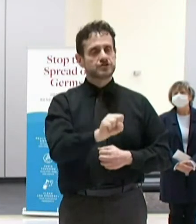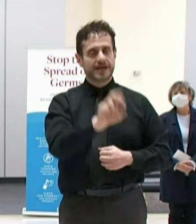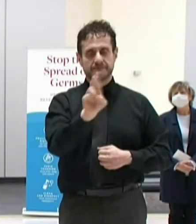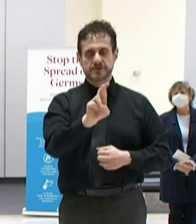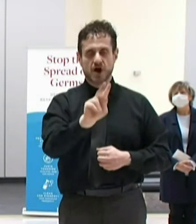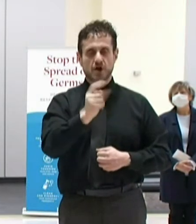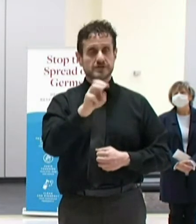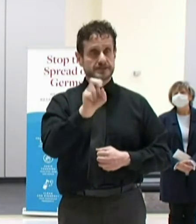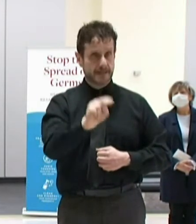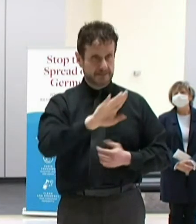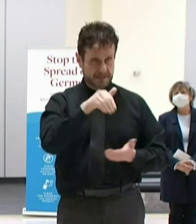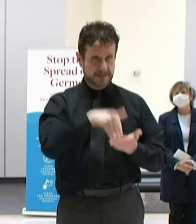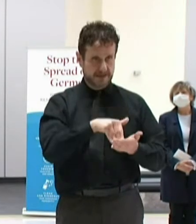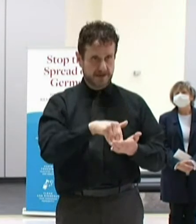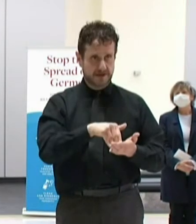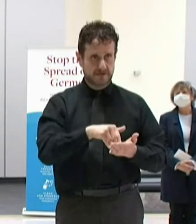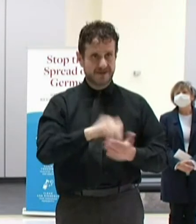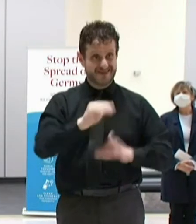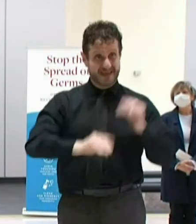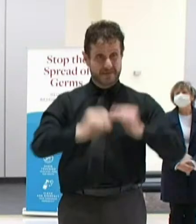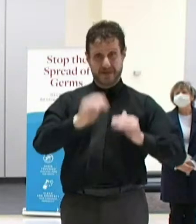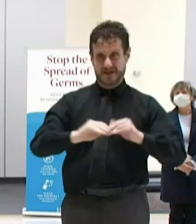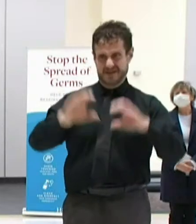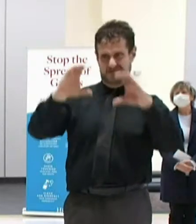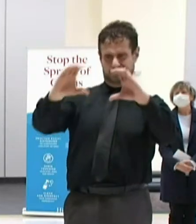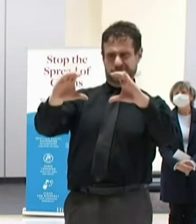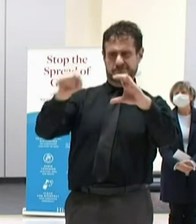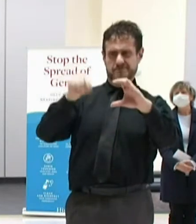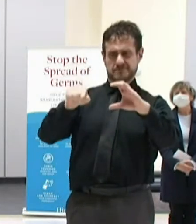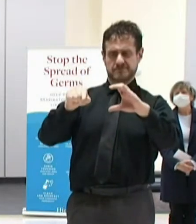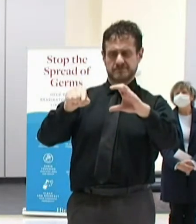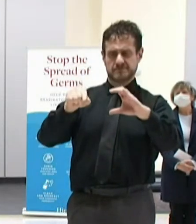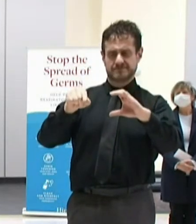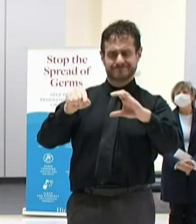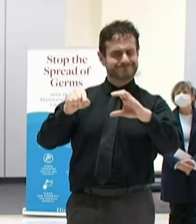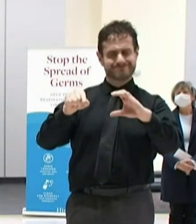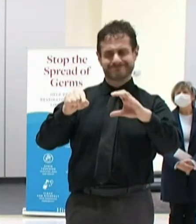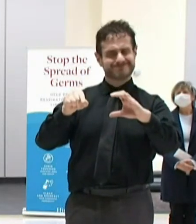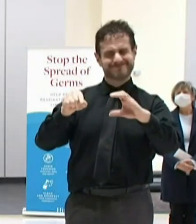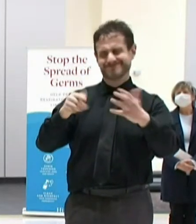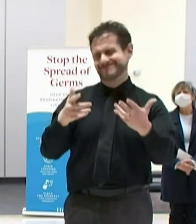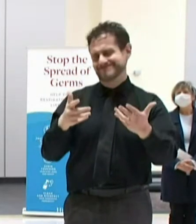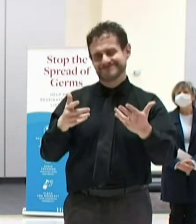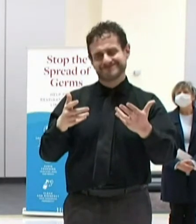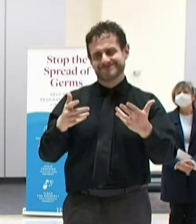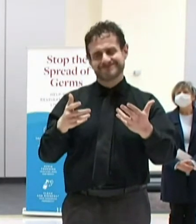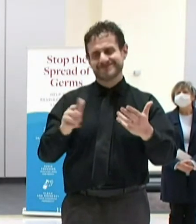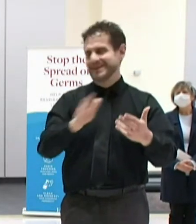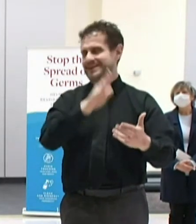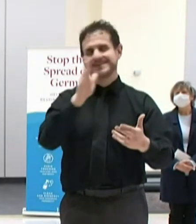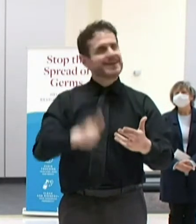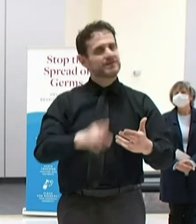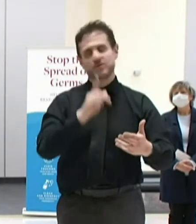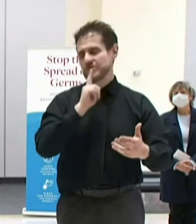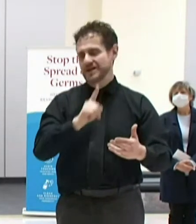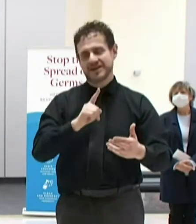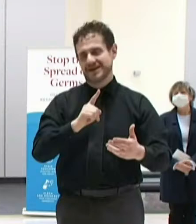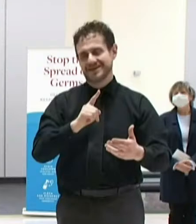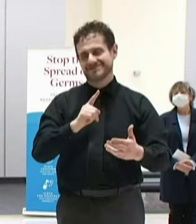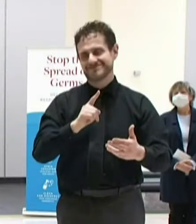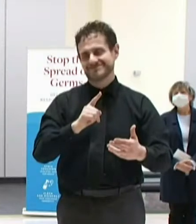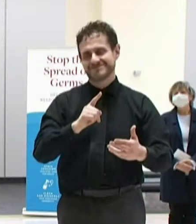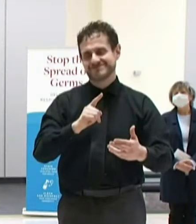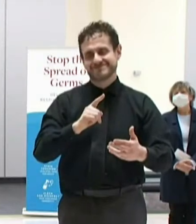was, you know, a building that never lived up to his creative genius. That is to